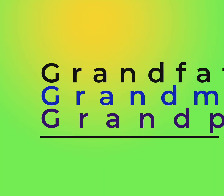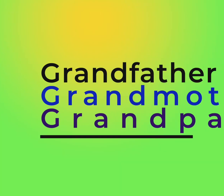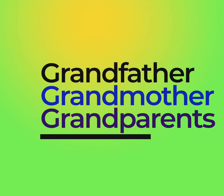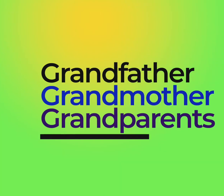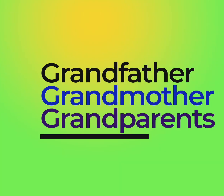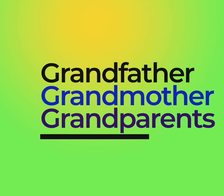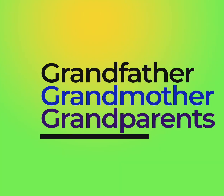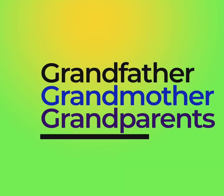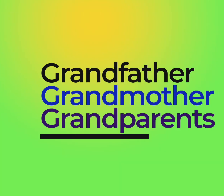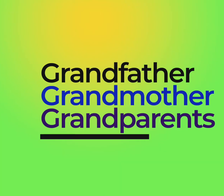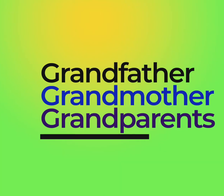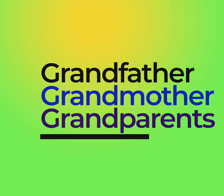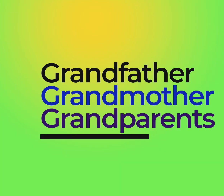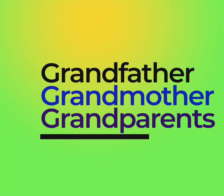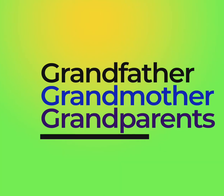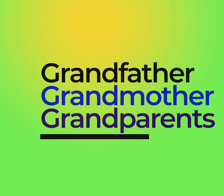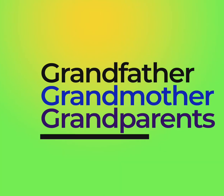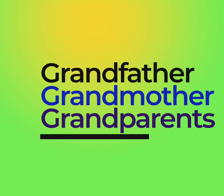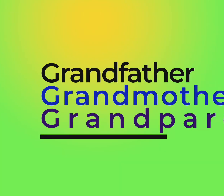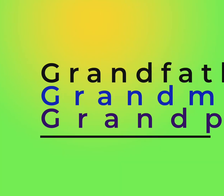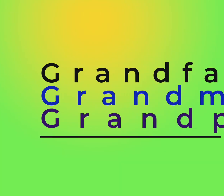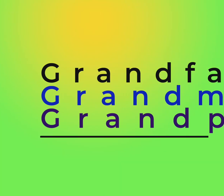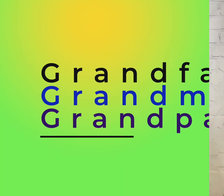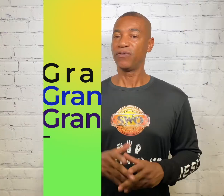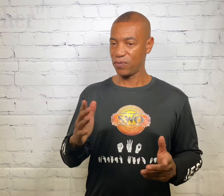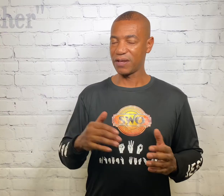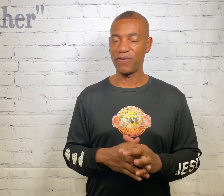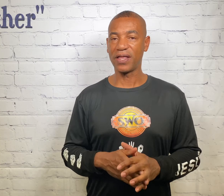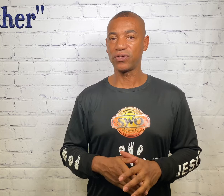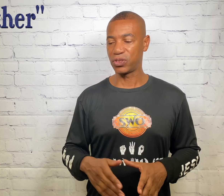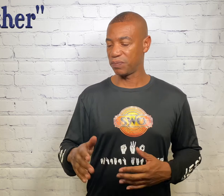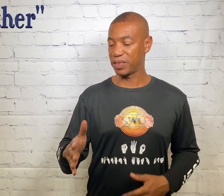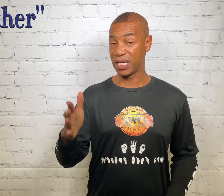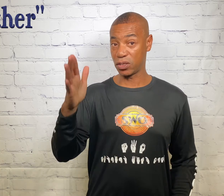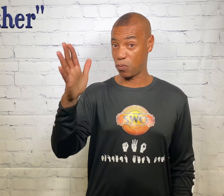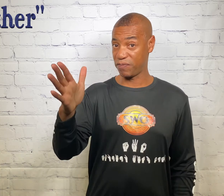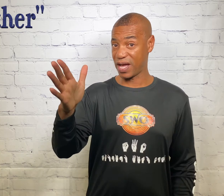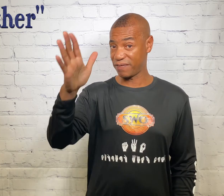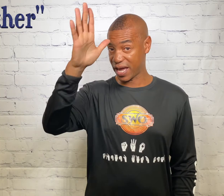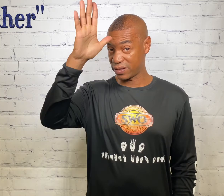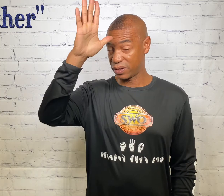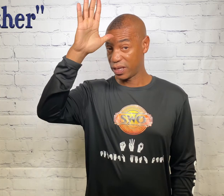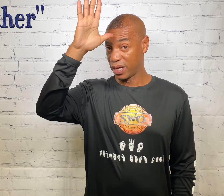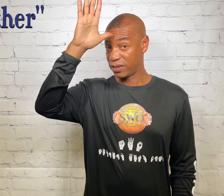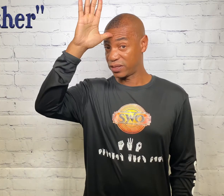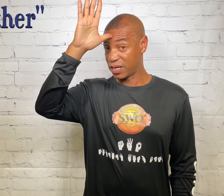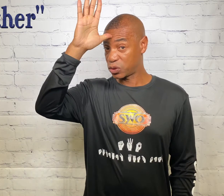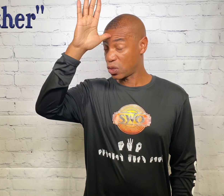for grandfather and grandmother. For grandfather, you simply take an open 5 hand. The thumb starts